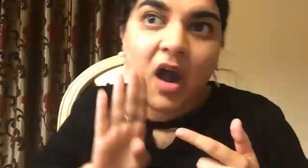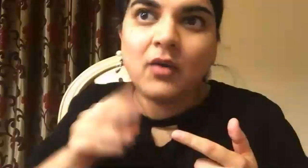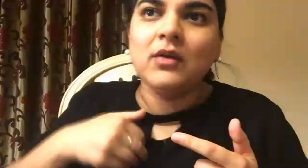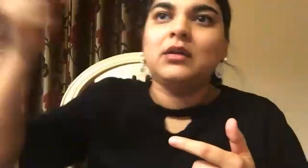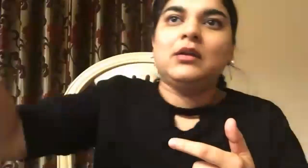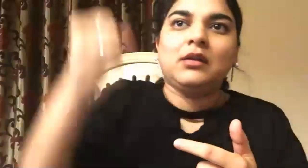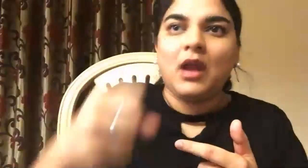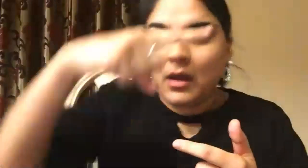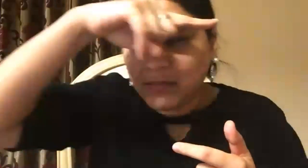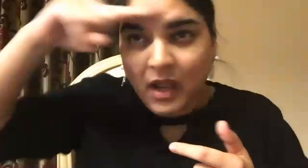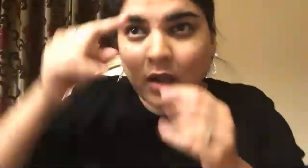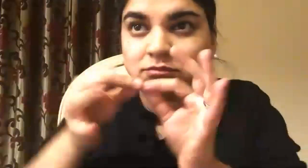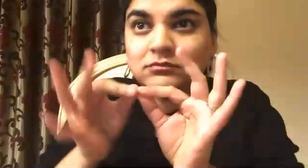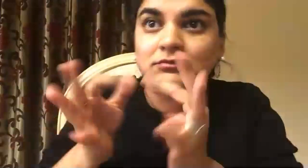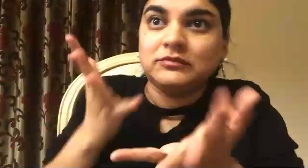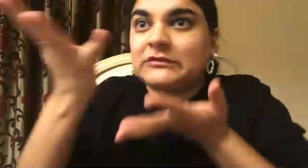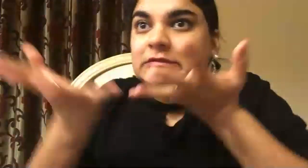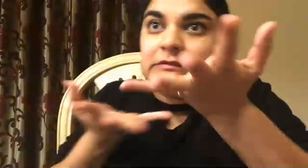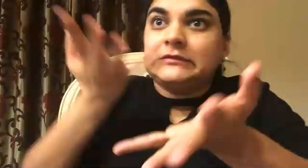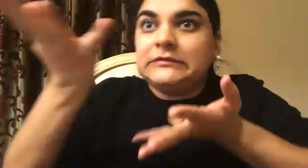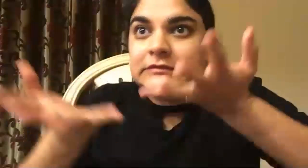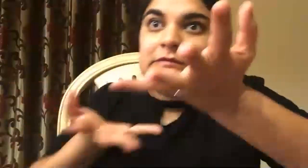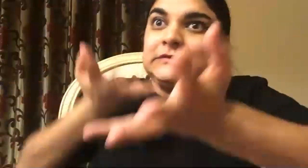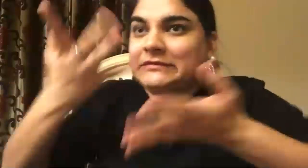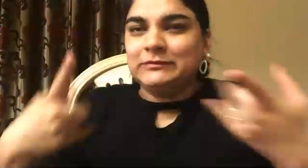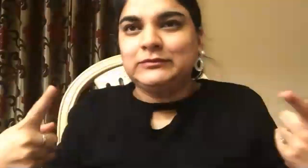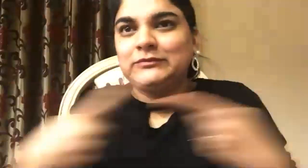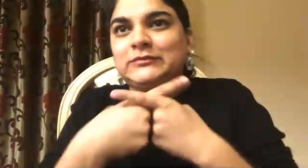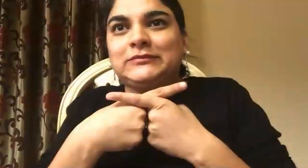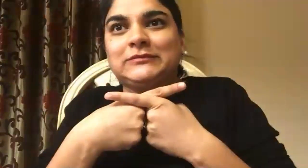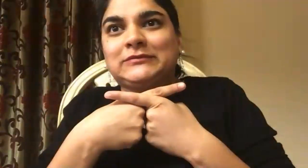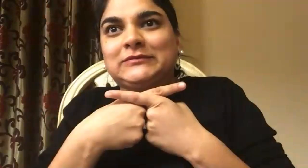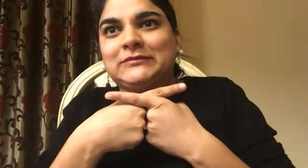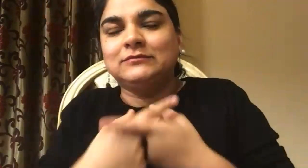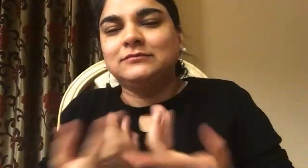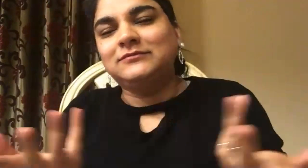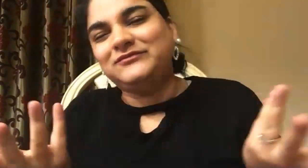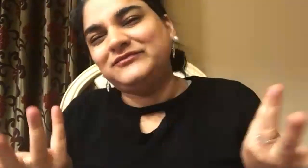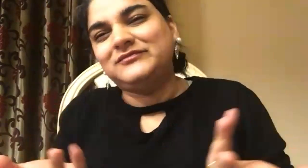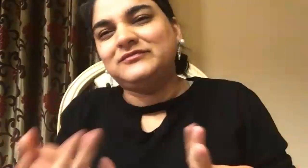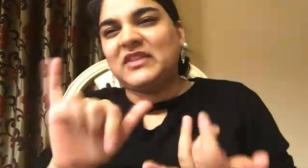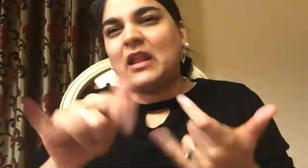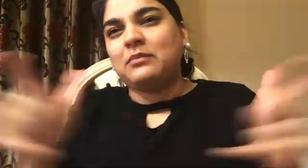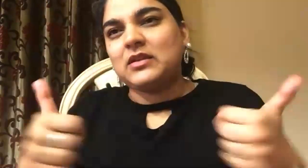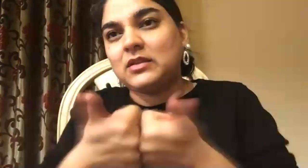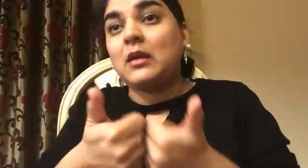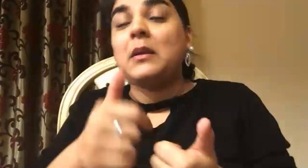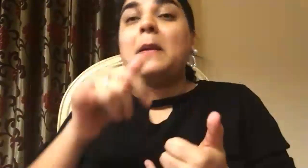white interpreter, you know, or a brown or Black interpreter, and I have to really explain that extra step of my